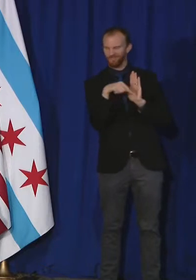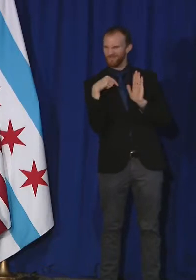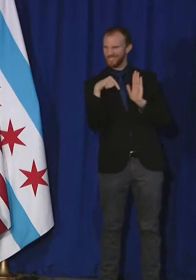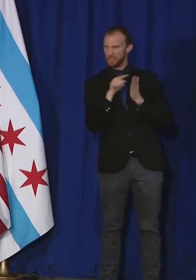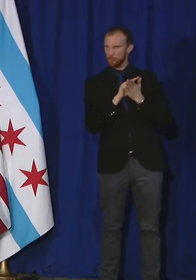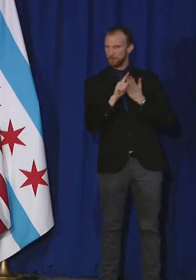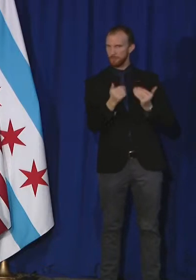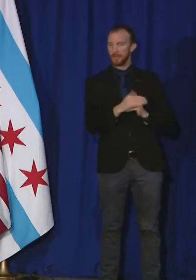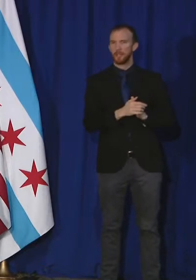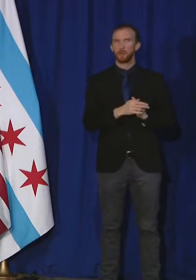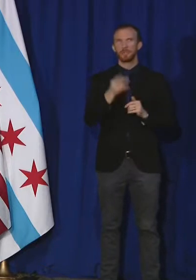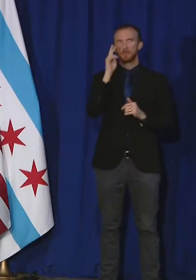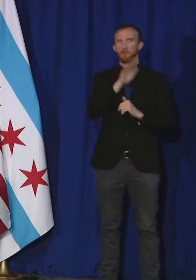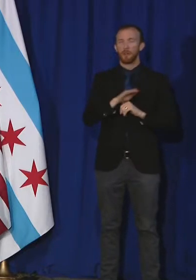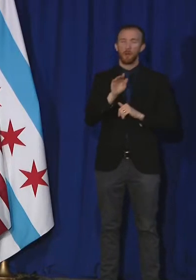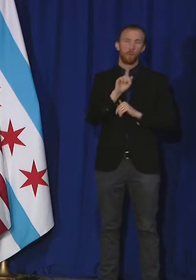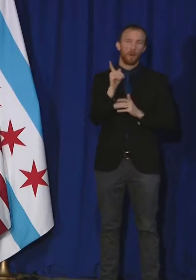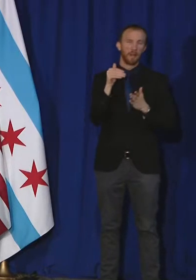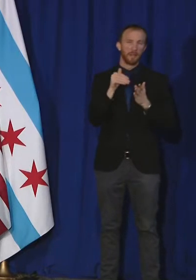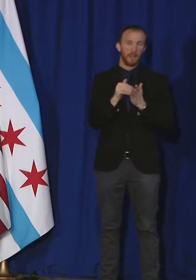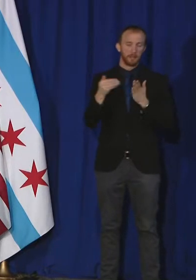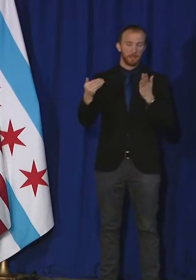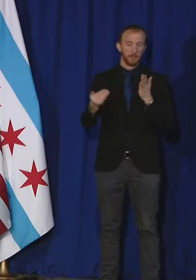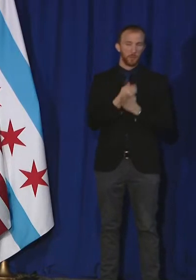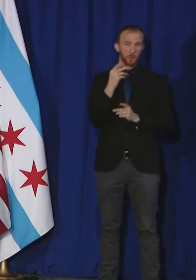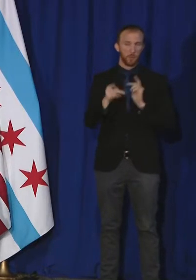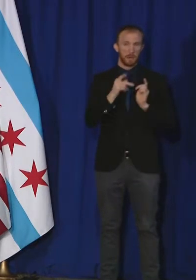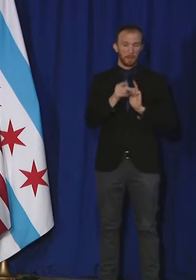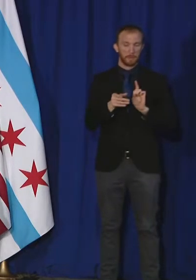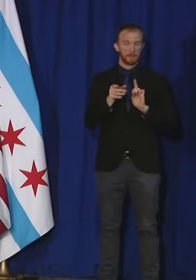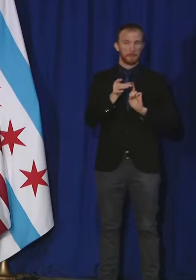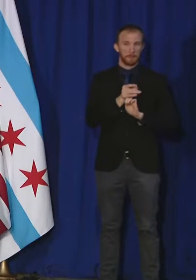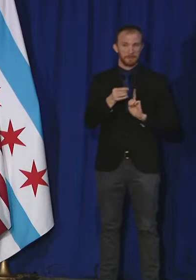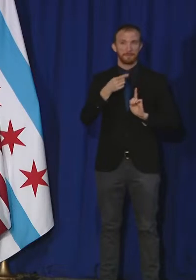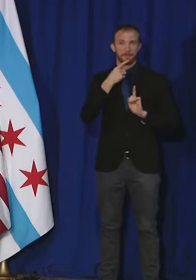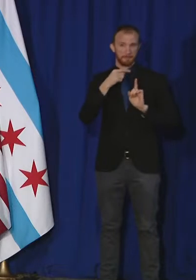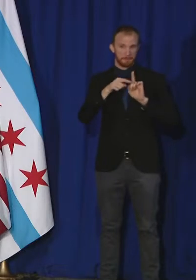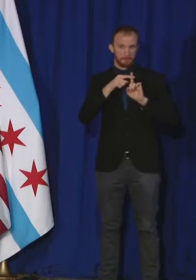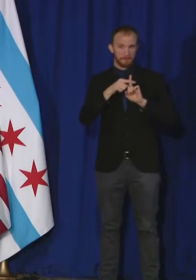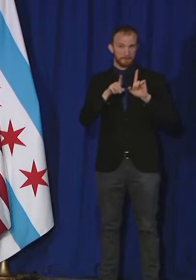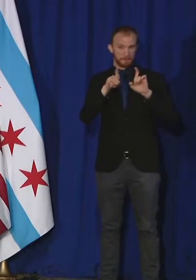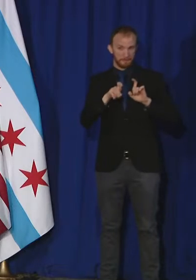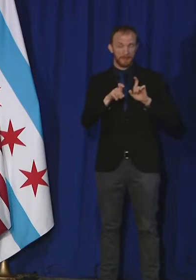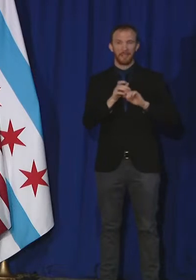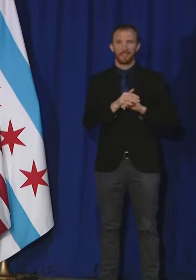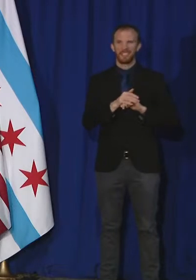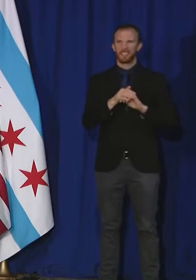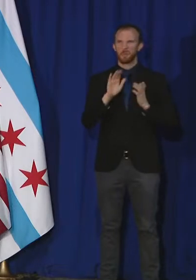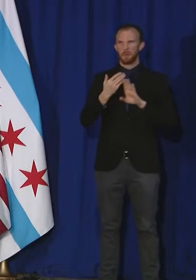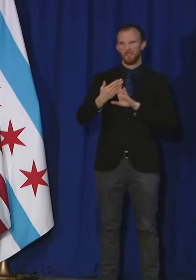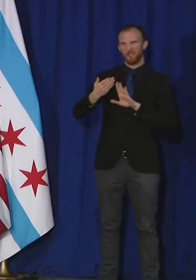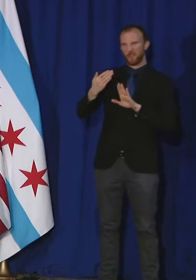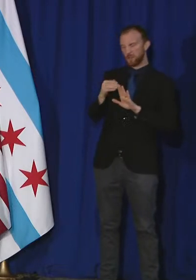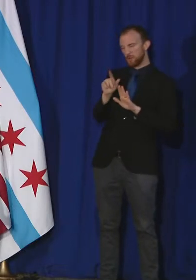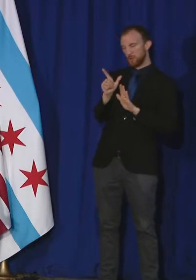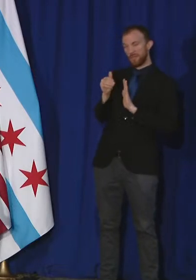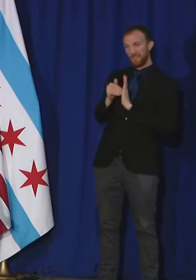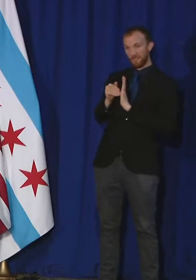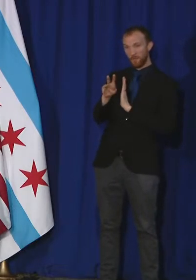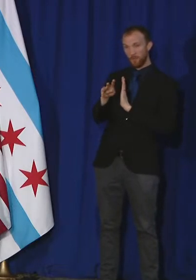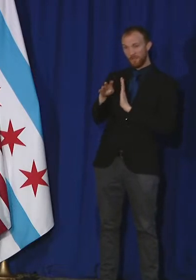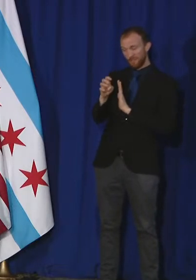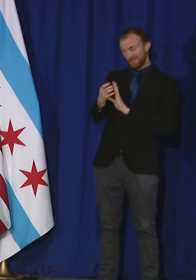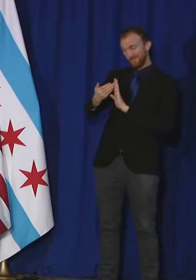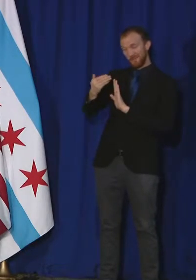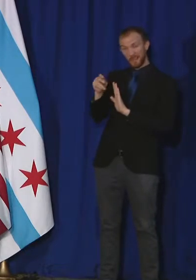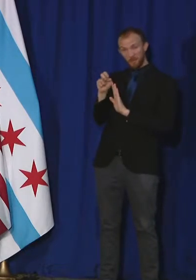over 1,000 new cases in Chicago residents per day, well down from the 2,400 new cases per day that we were averaging